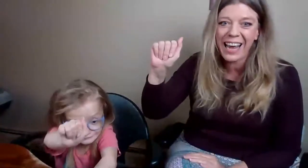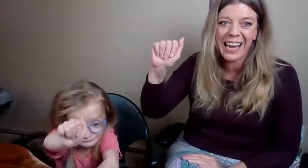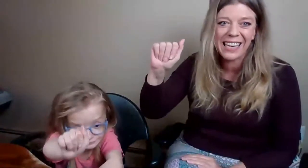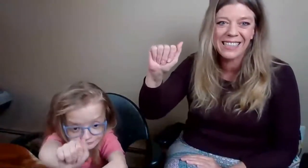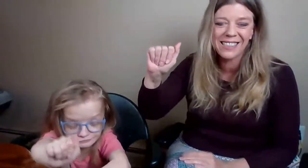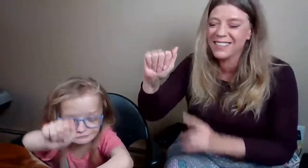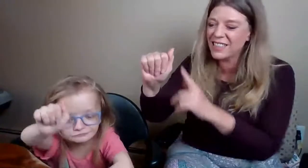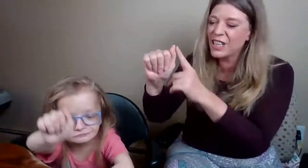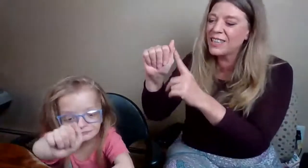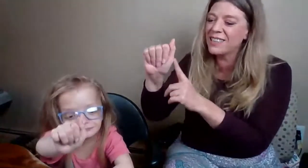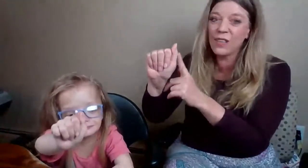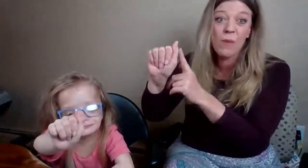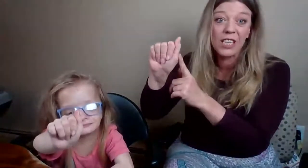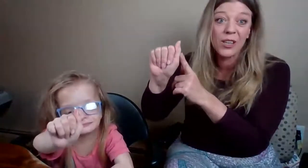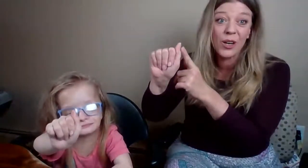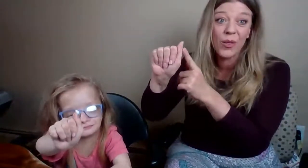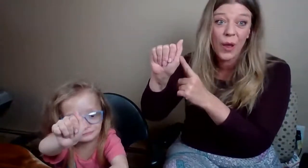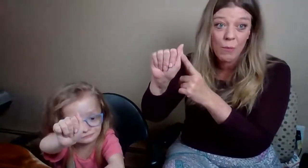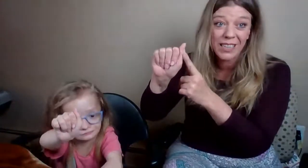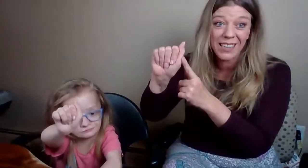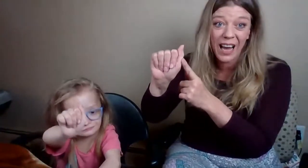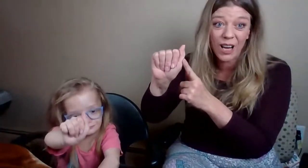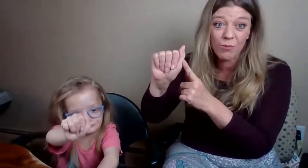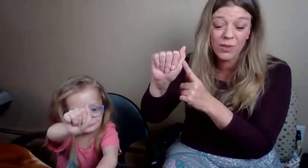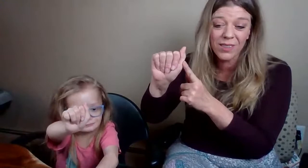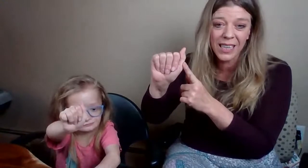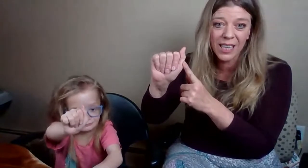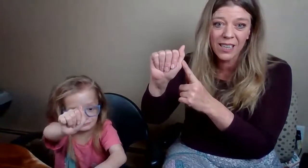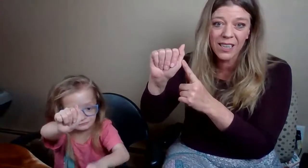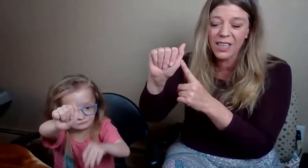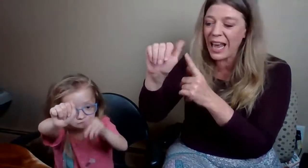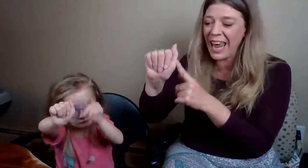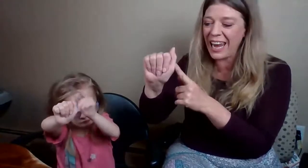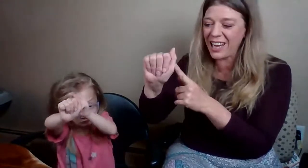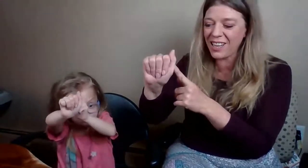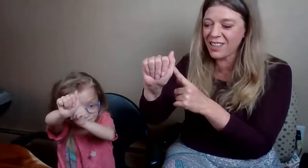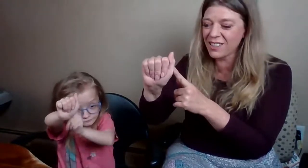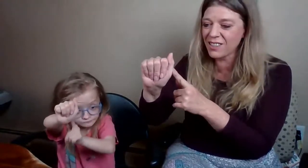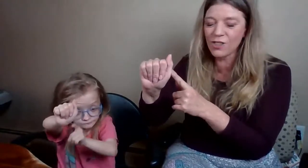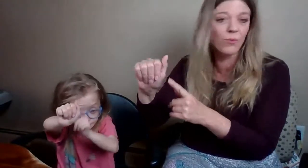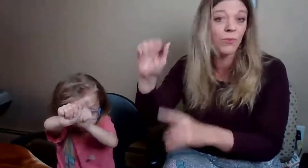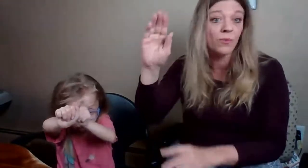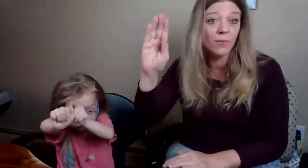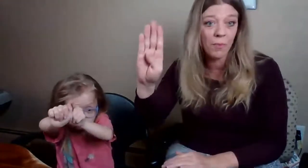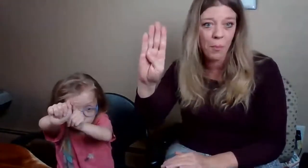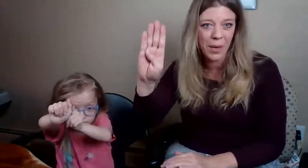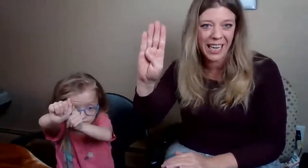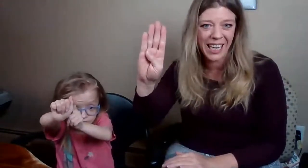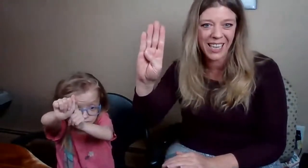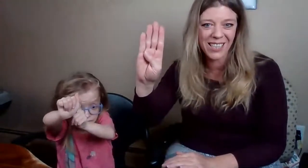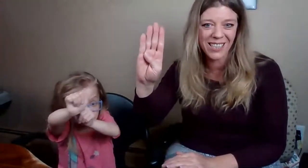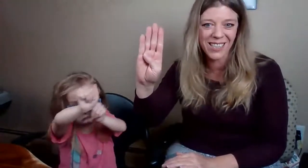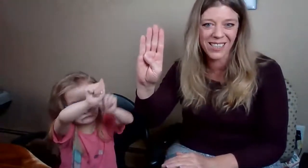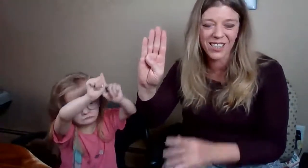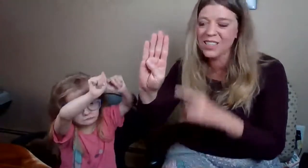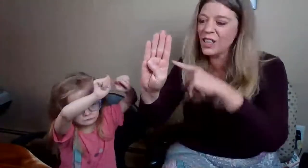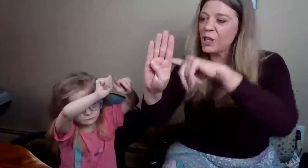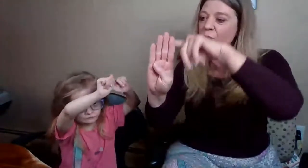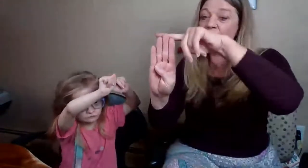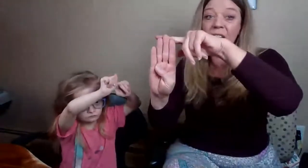A. So make sure your thumb is up. A. B. Then your